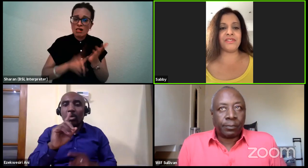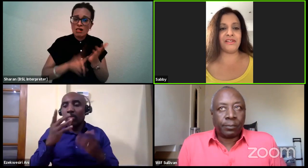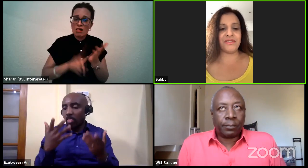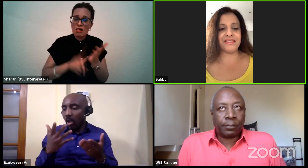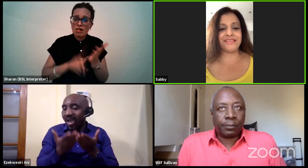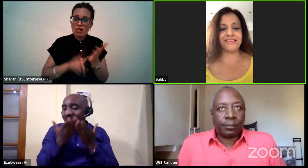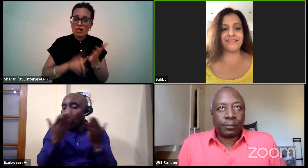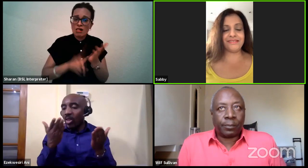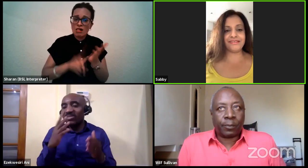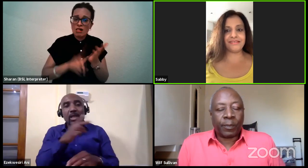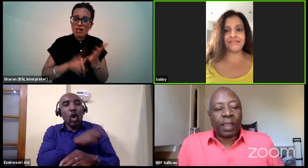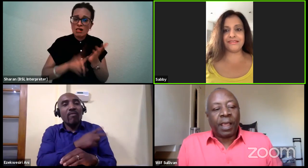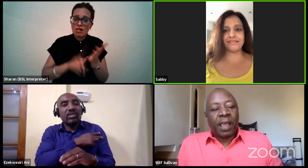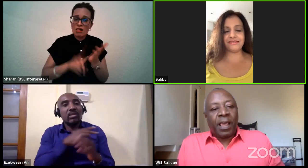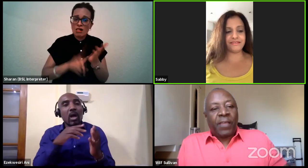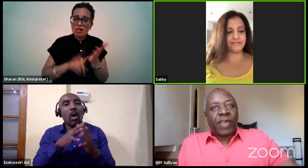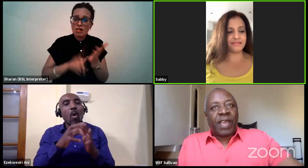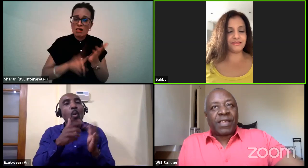Wilf Sullivan.